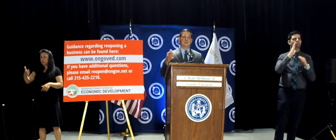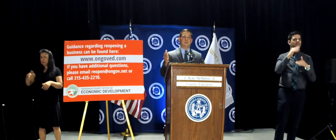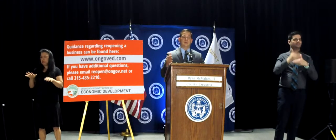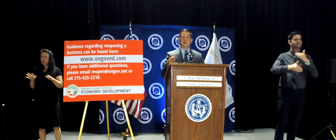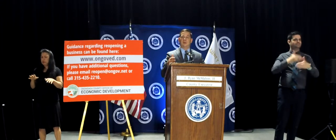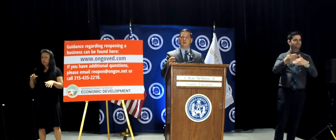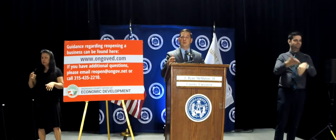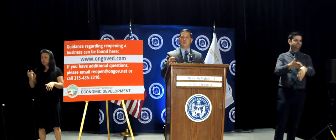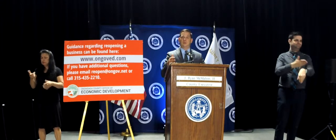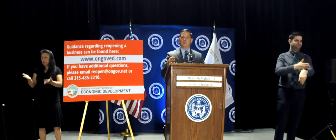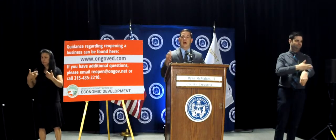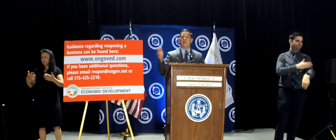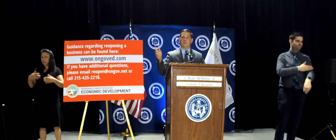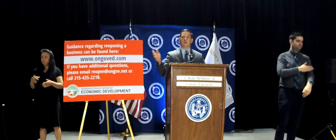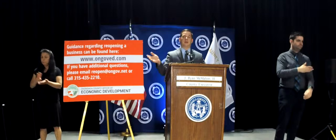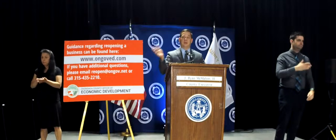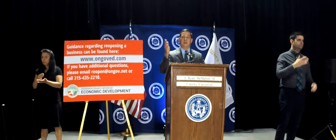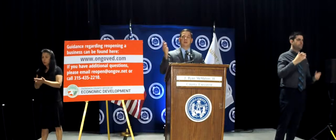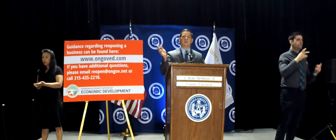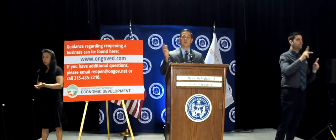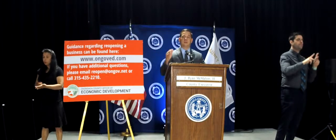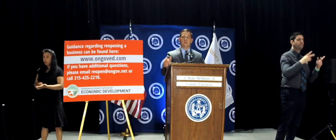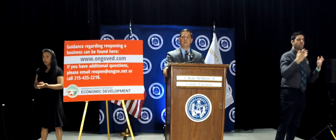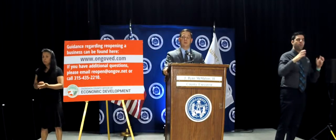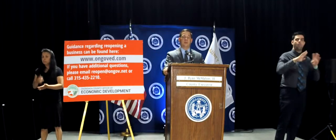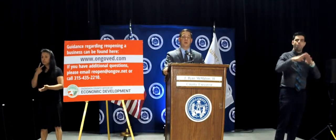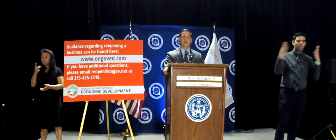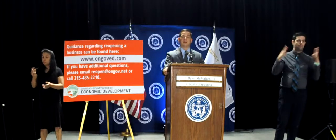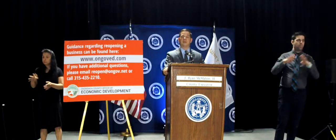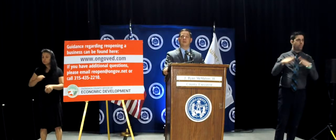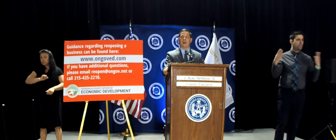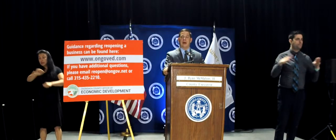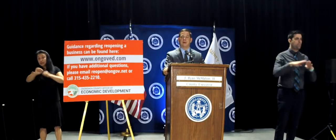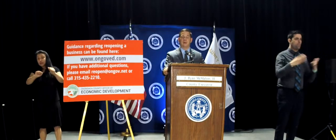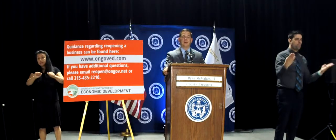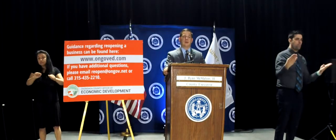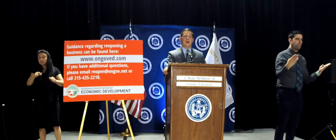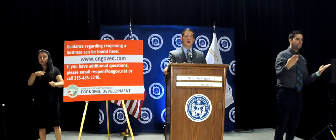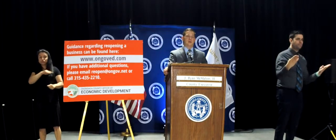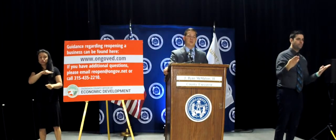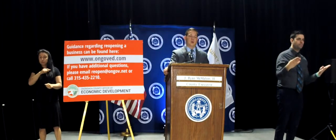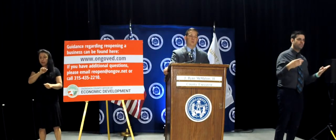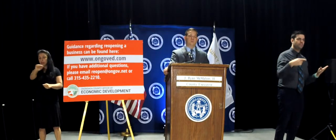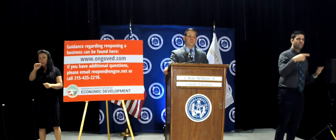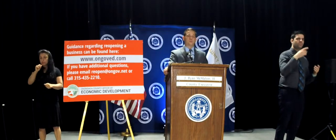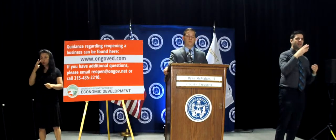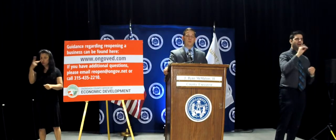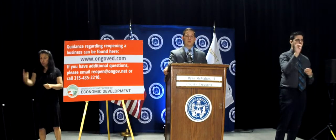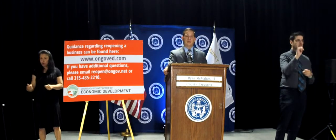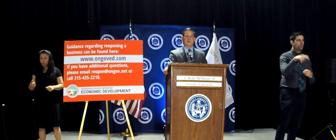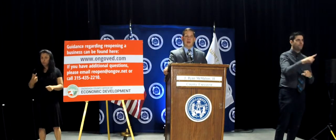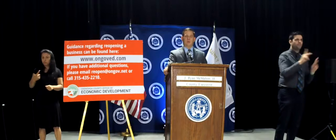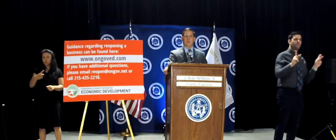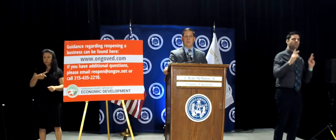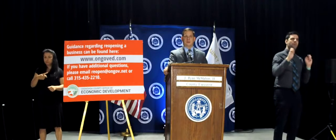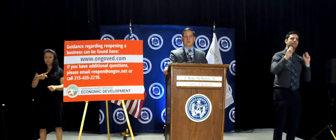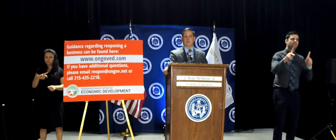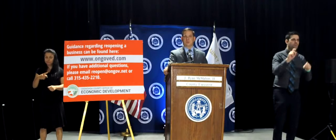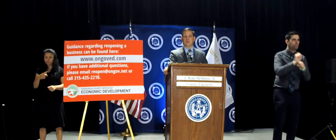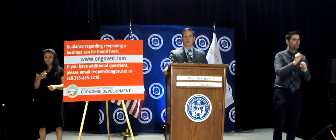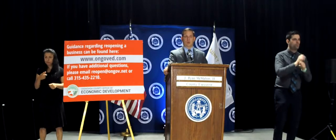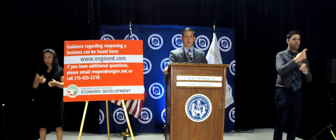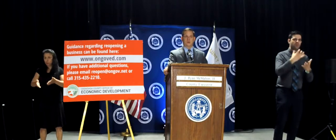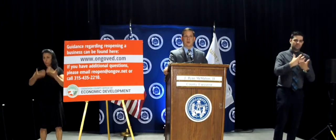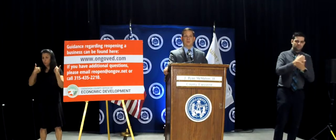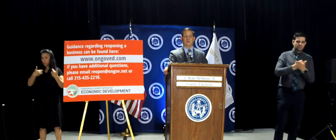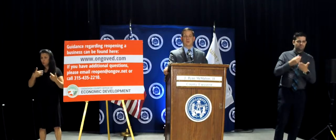that to them so they can get the ability to make a living back. So I think that would be my message.